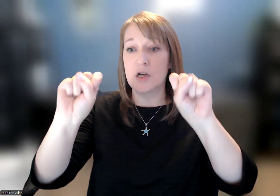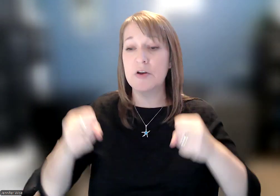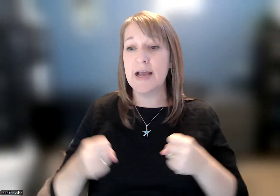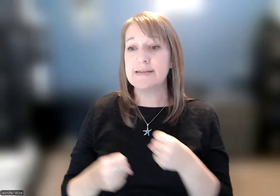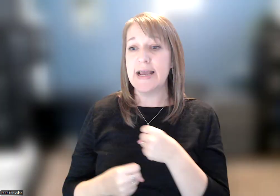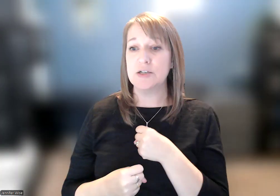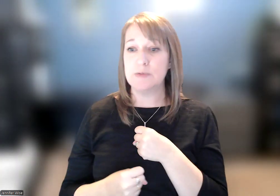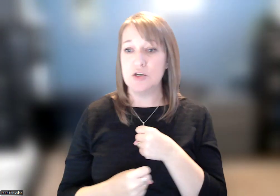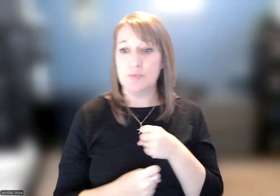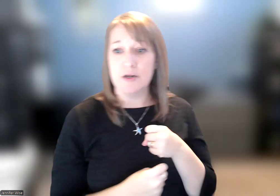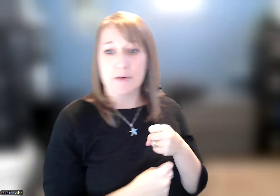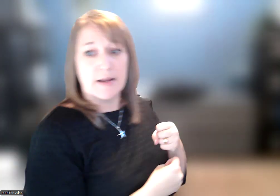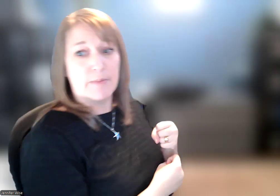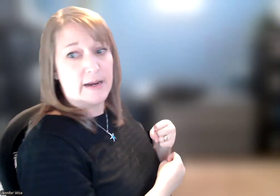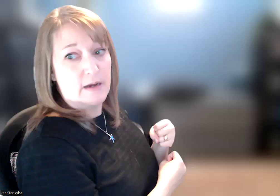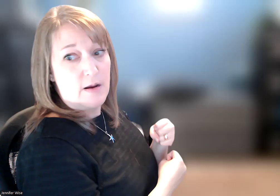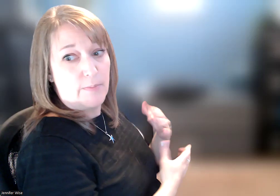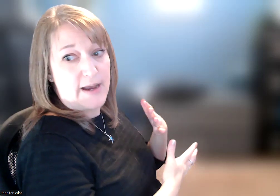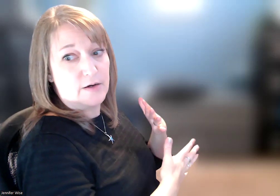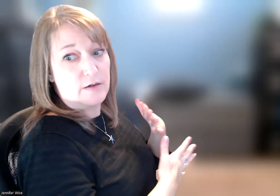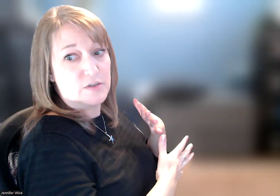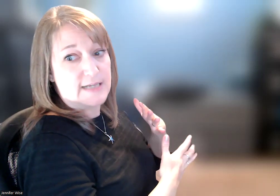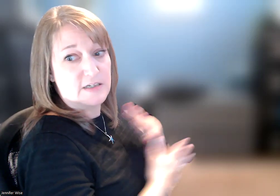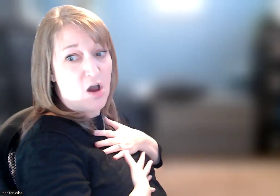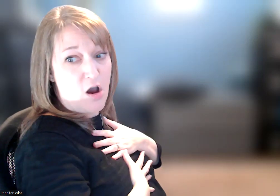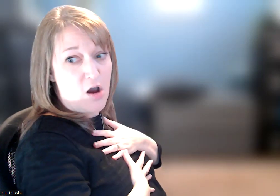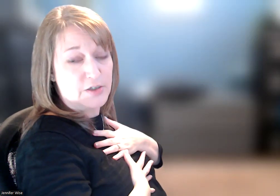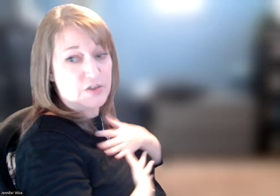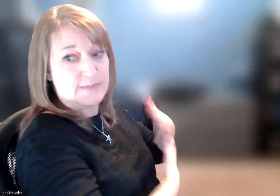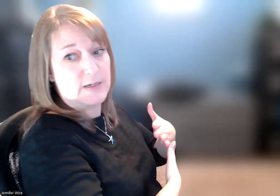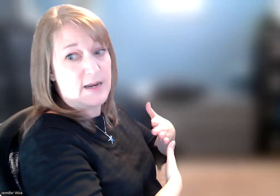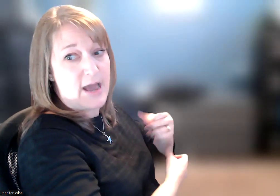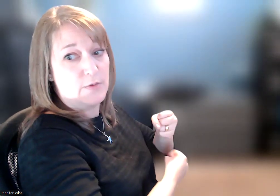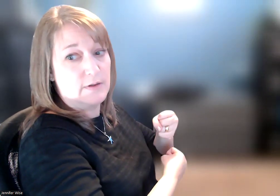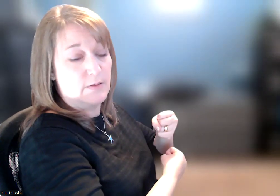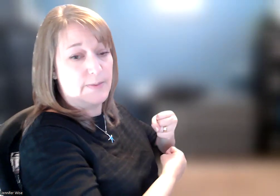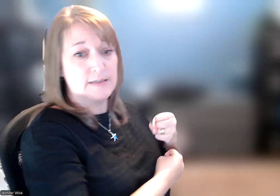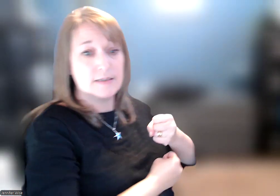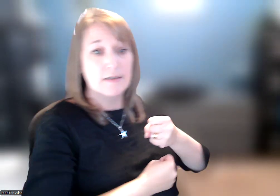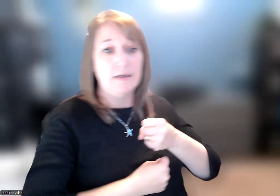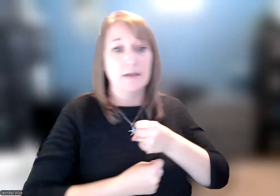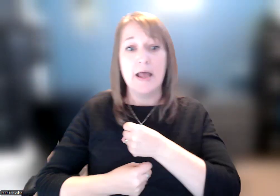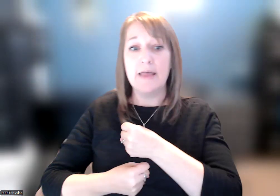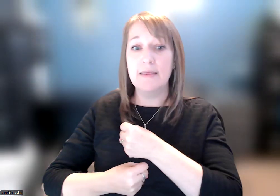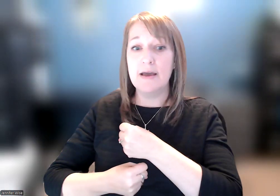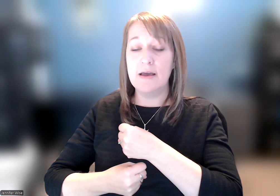with your S hand shapes and you put them kind of by your chest, not on your chest, but kind of out a little bit. And